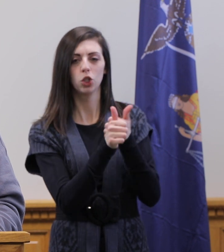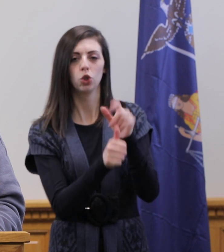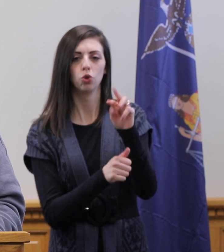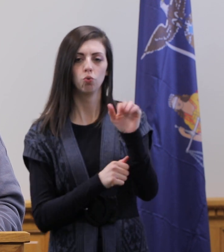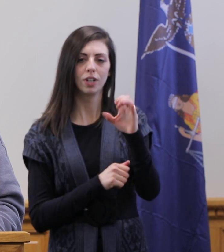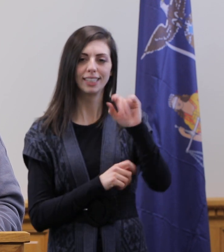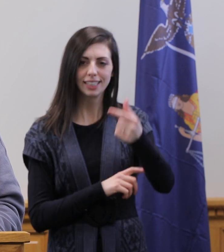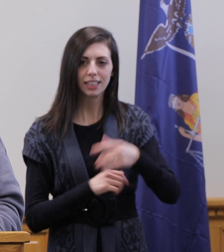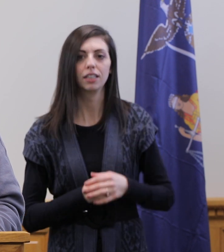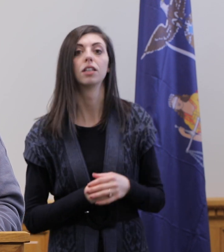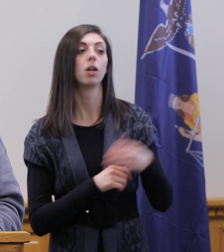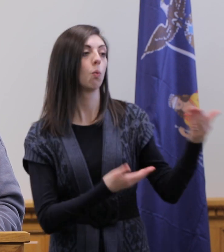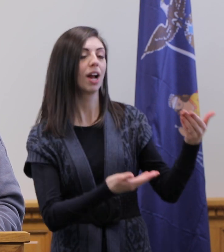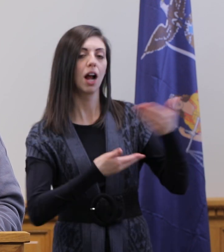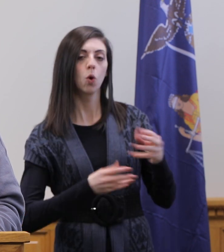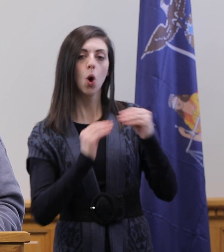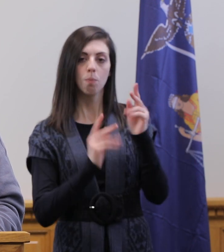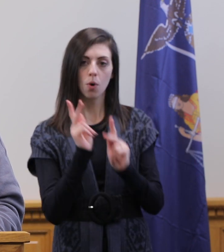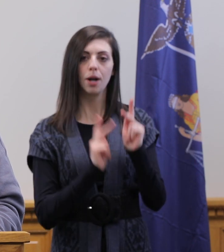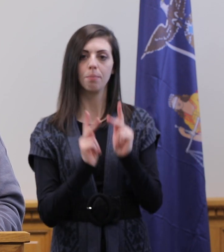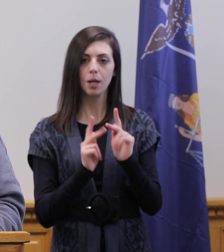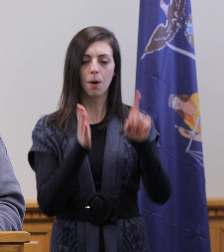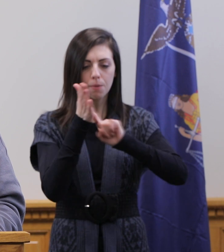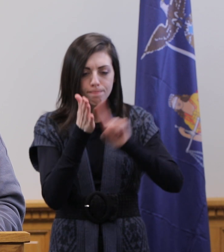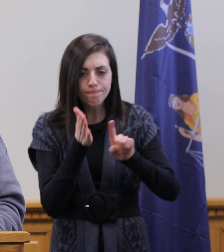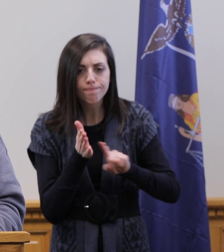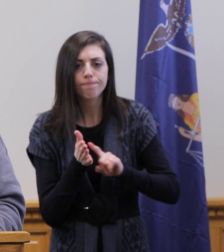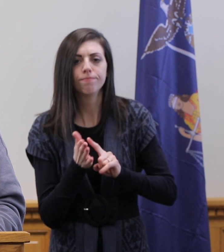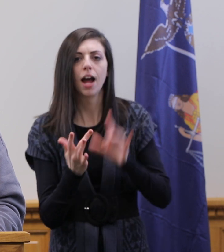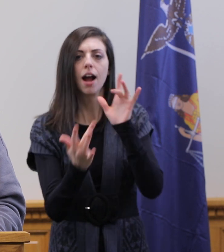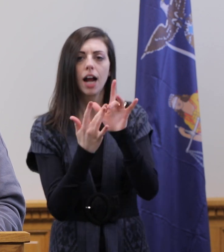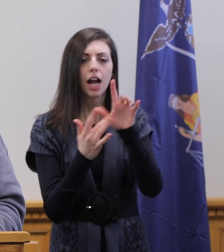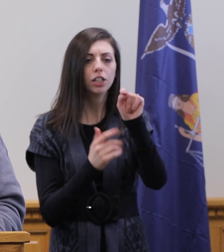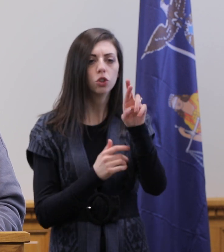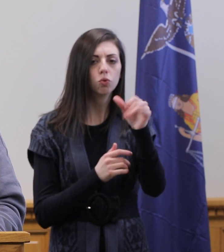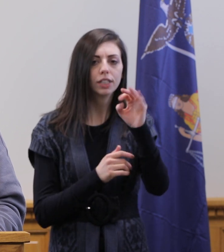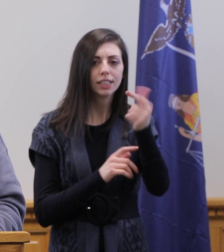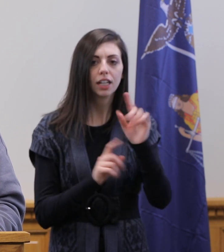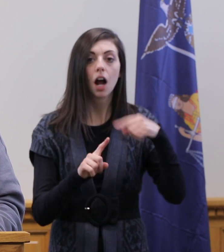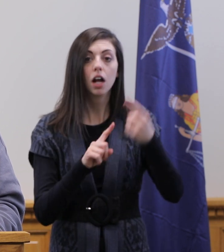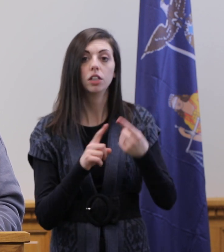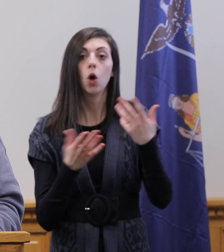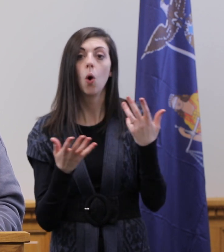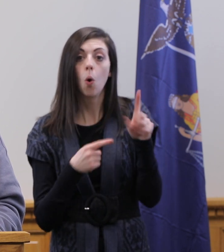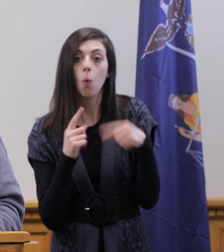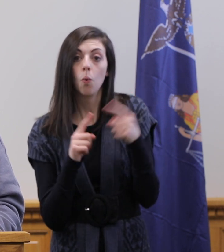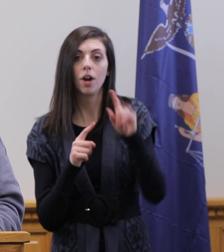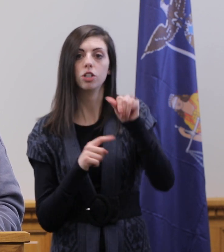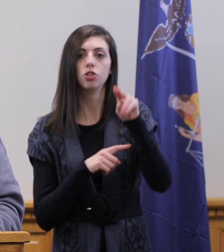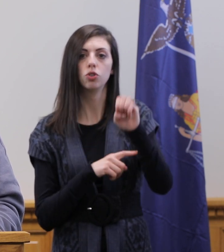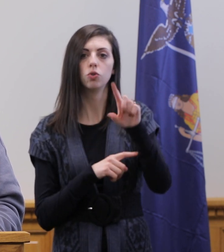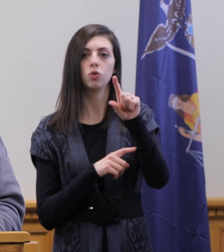health department to hire more people to work as public health investigators until June 2022. We have now